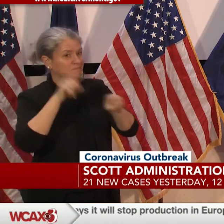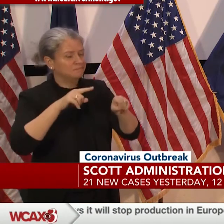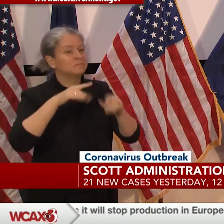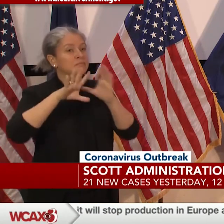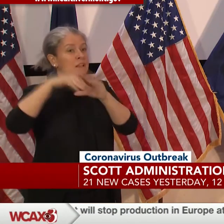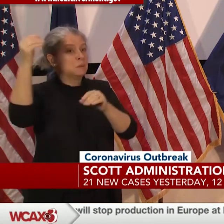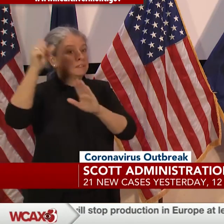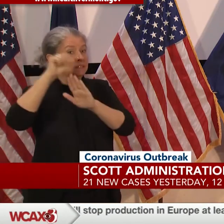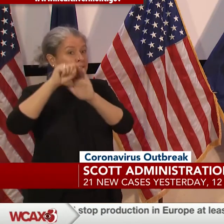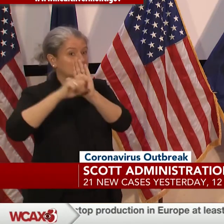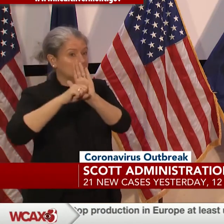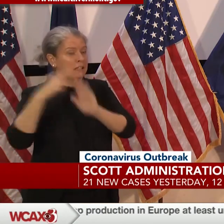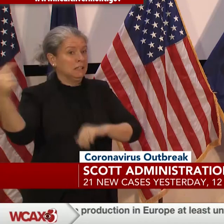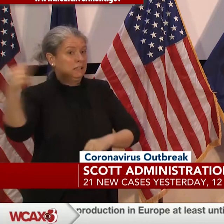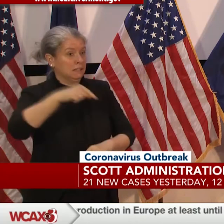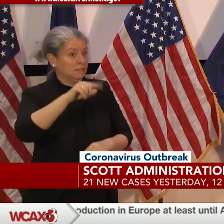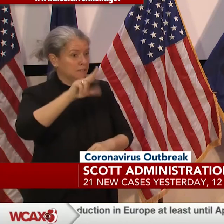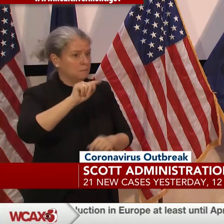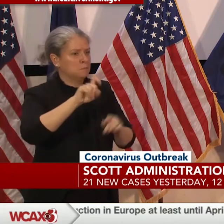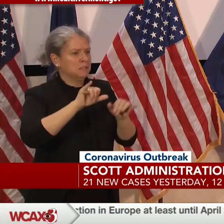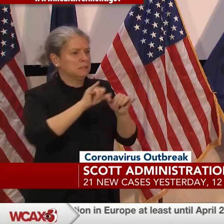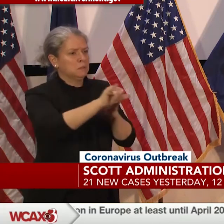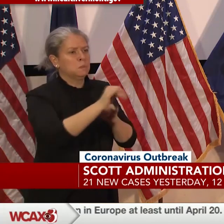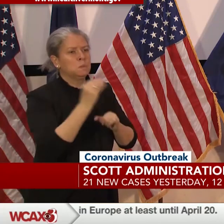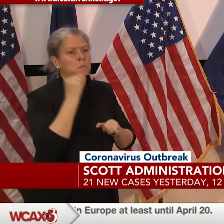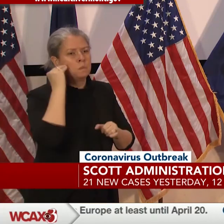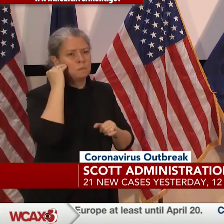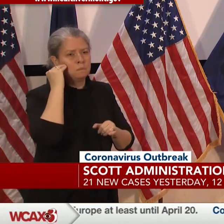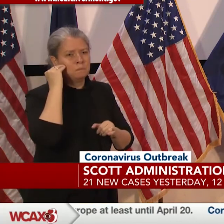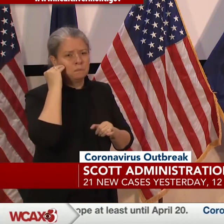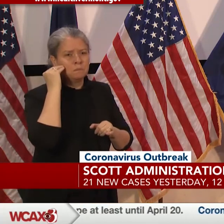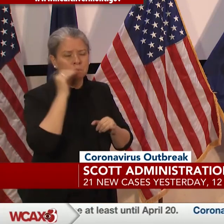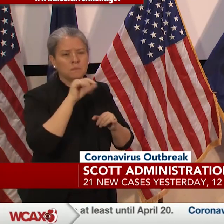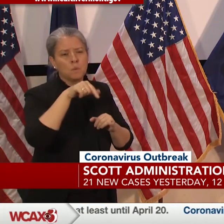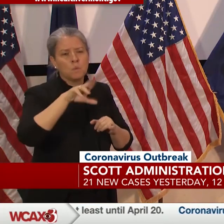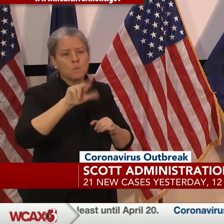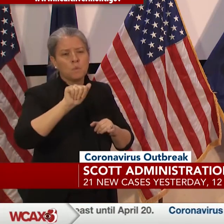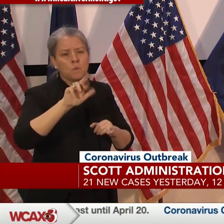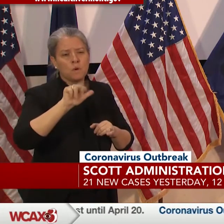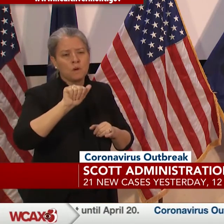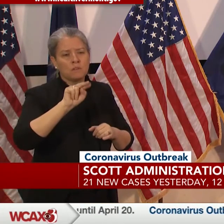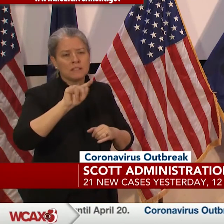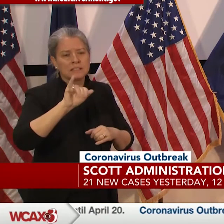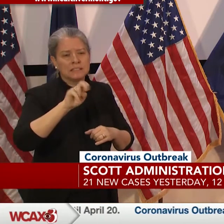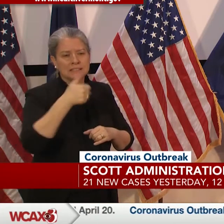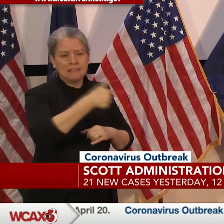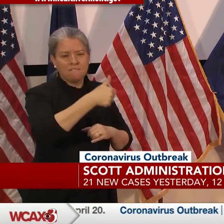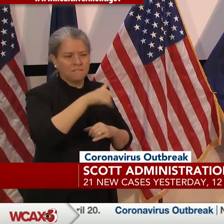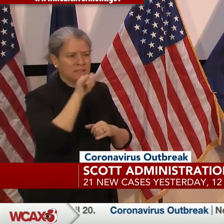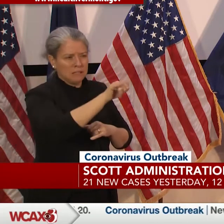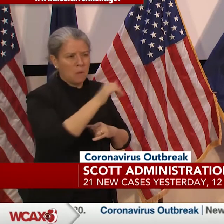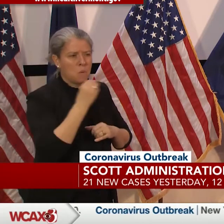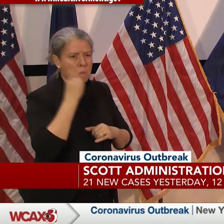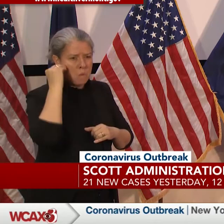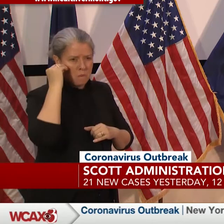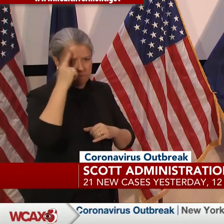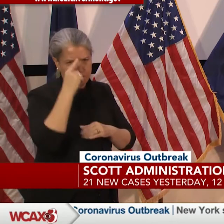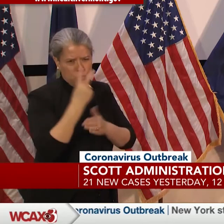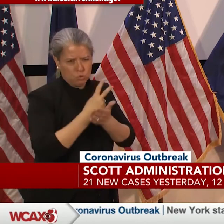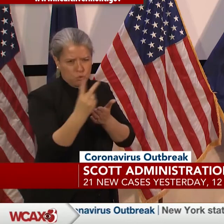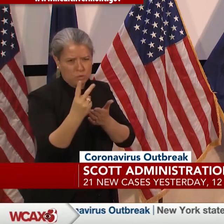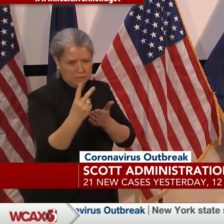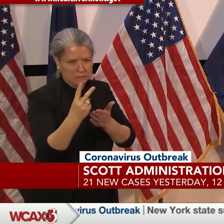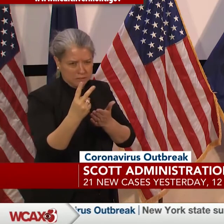from outside the state to self-quarantine for 14 days is targeted for people coming in from